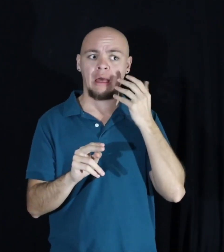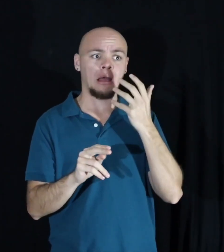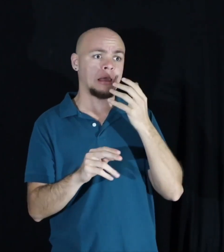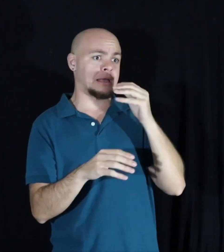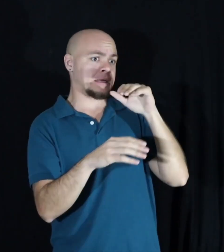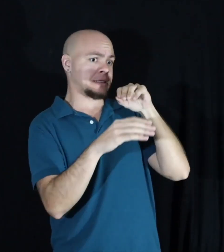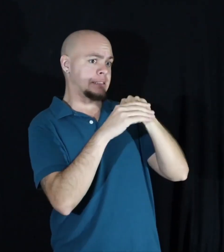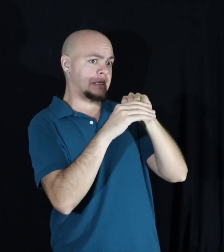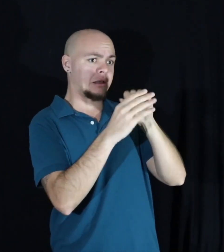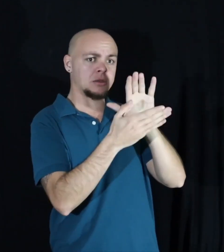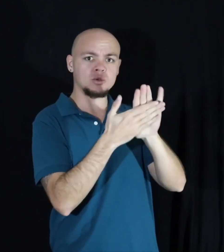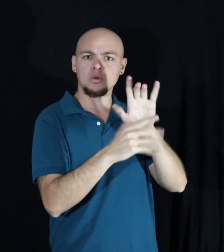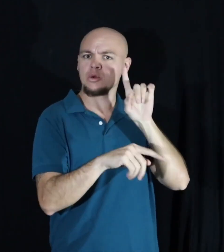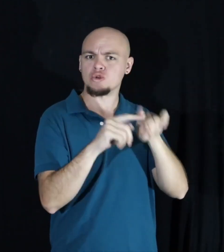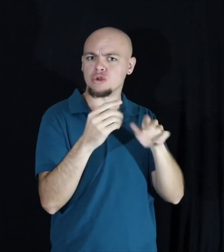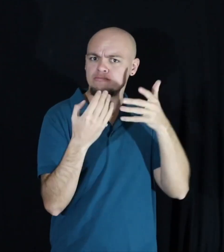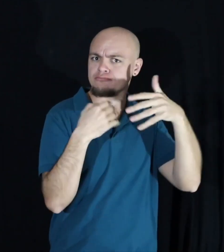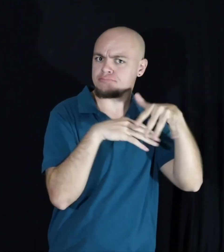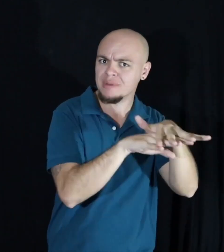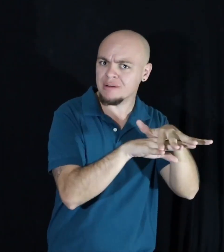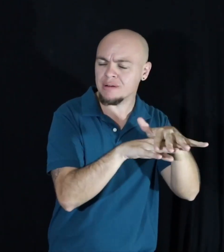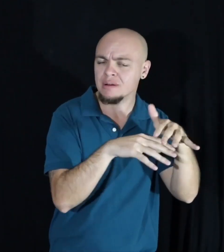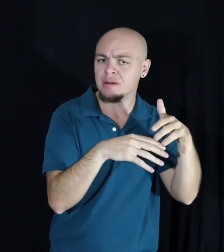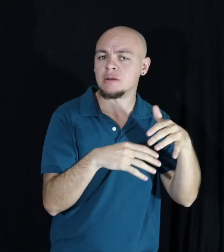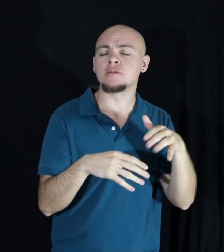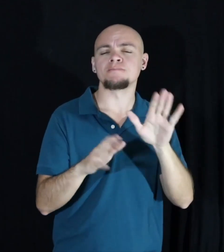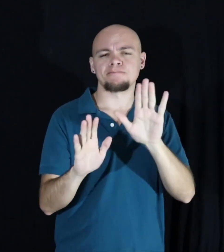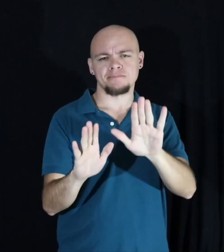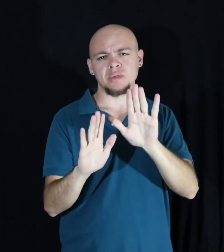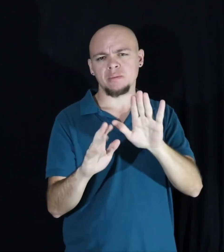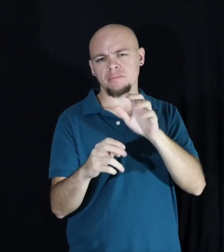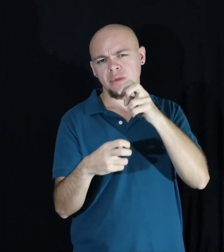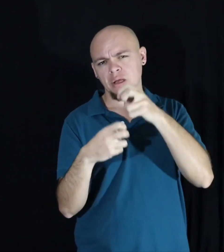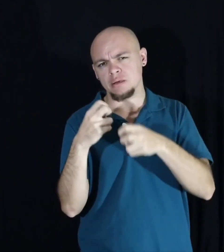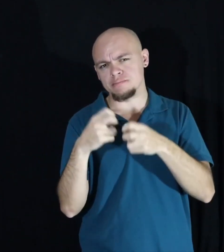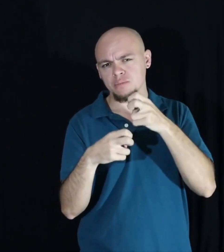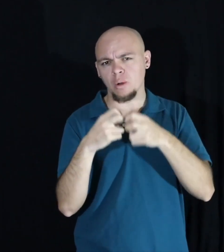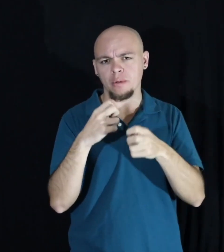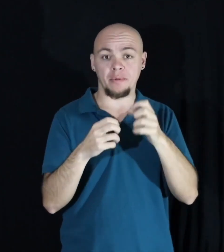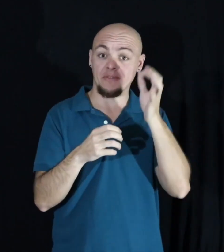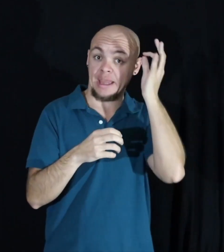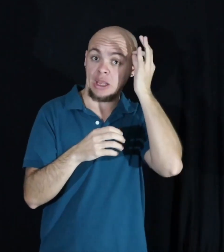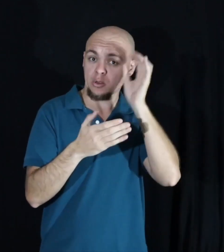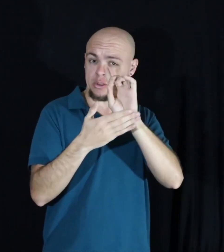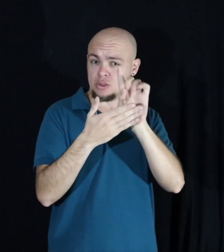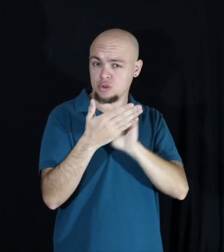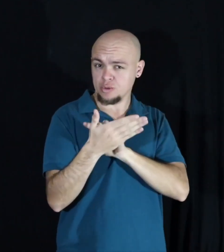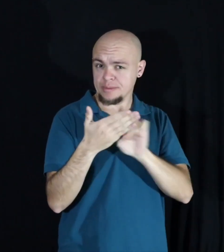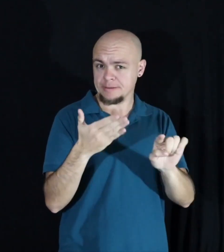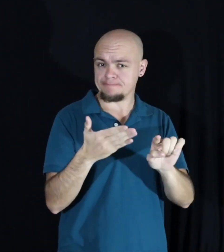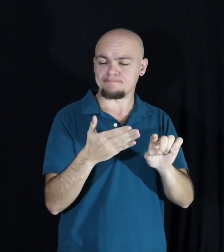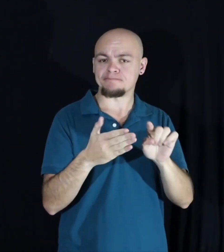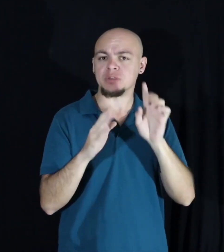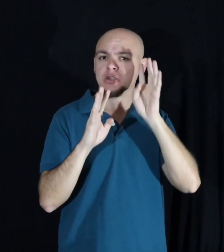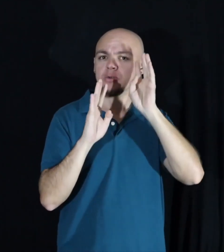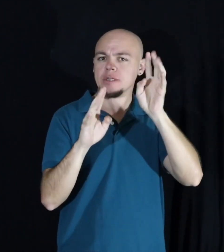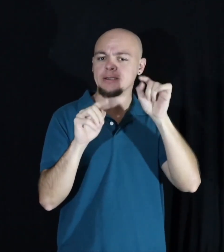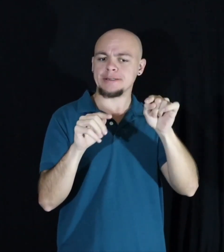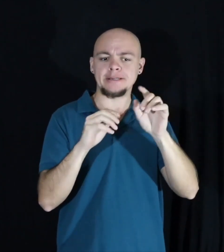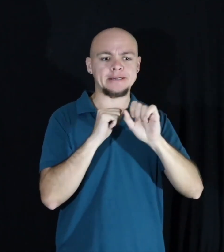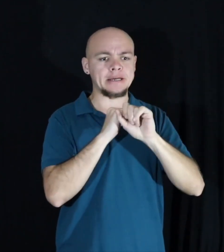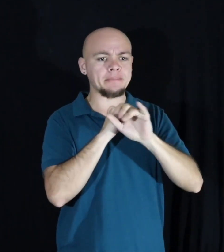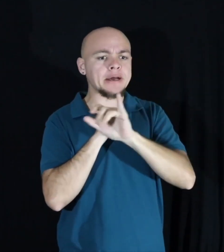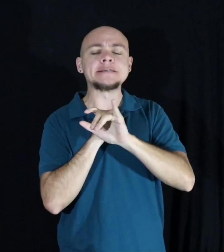gates. In order to paint a complete picture of the issue of hair discrimination today, when creating the campaign, we had to gain a